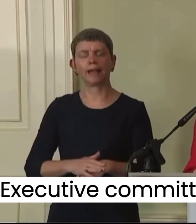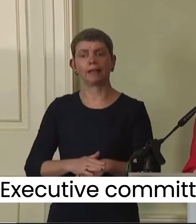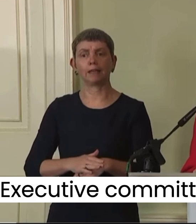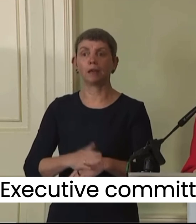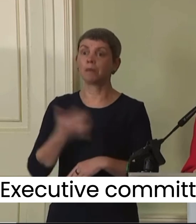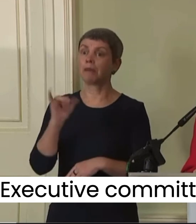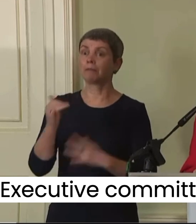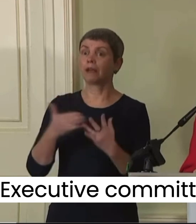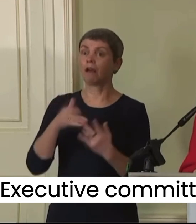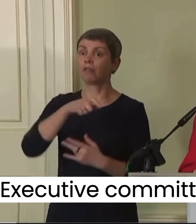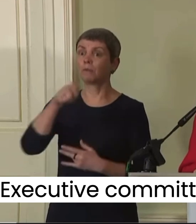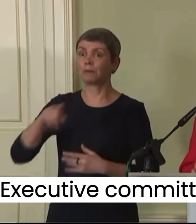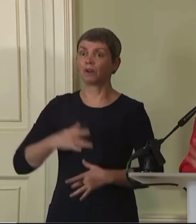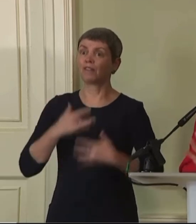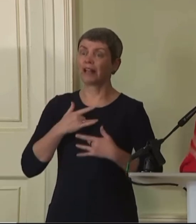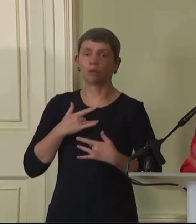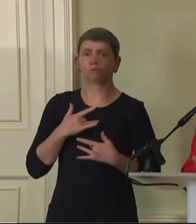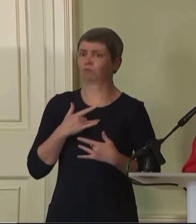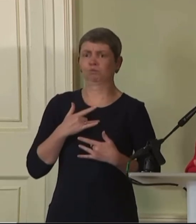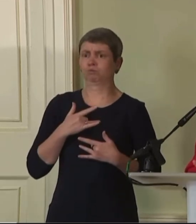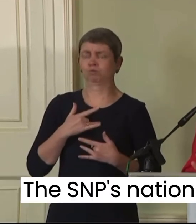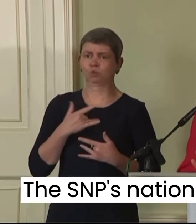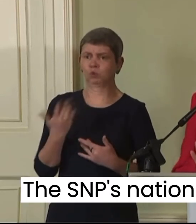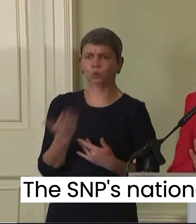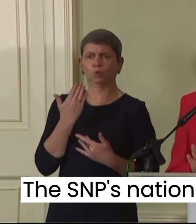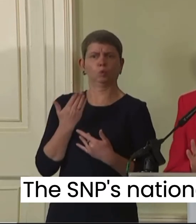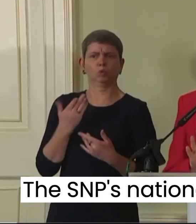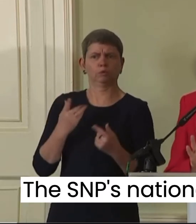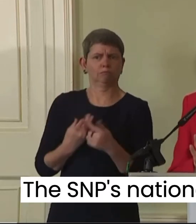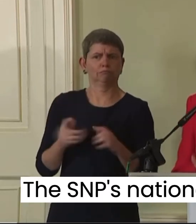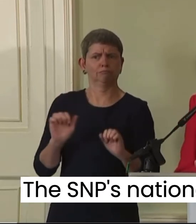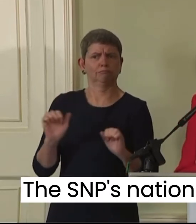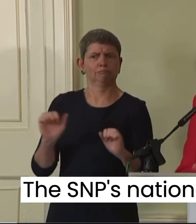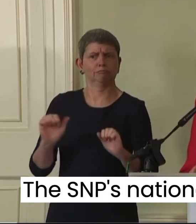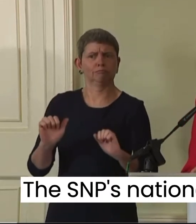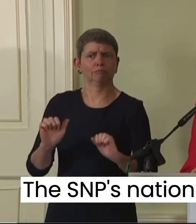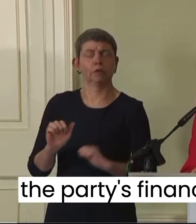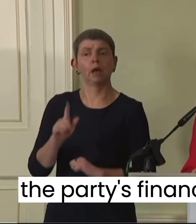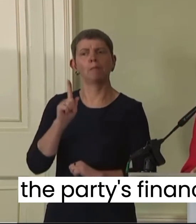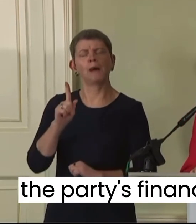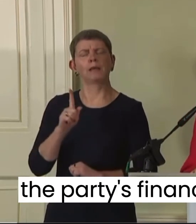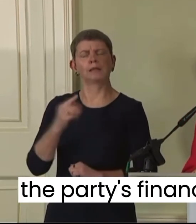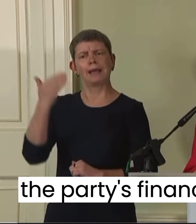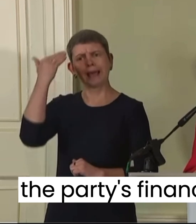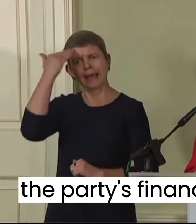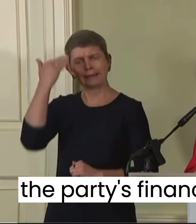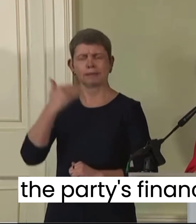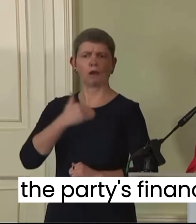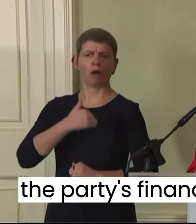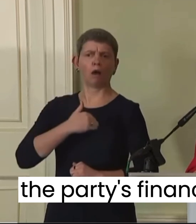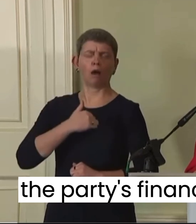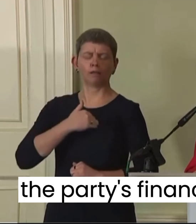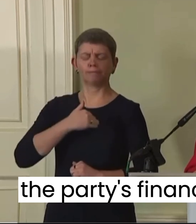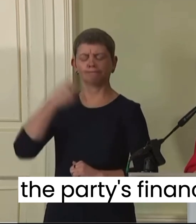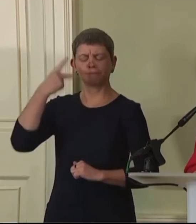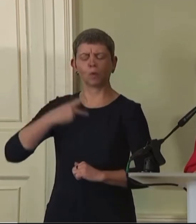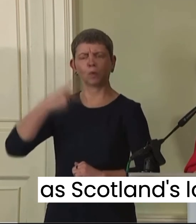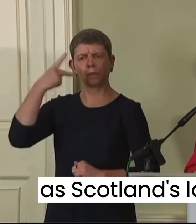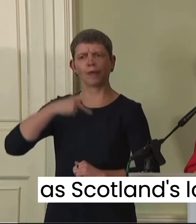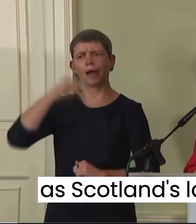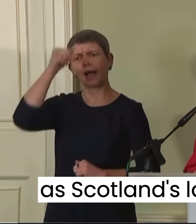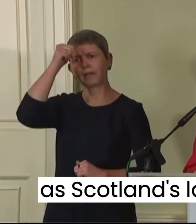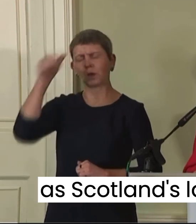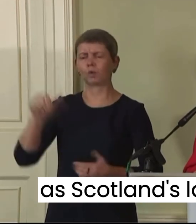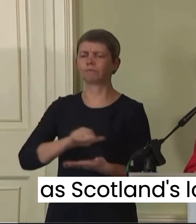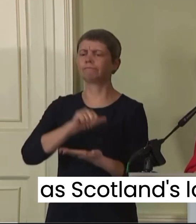Executive Committee, a spokesperson said. The SNP's National Treasurer confirmed the party's finances are in balance and,